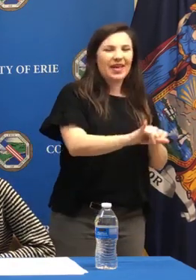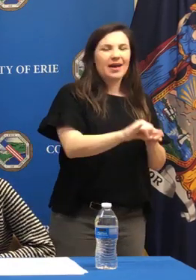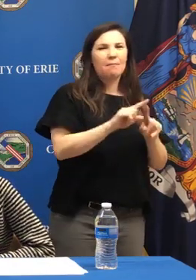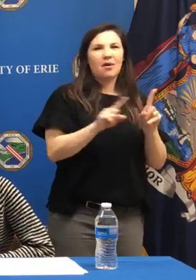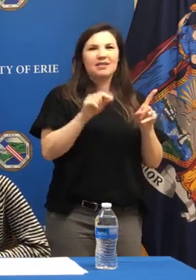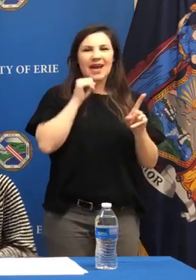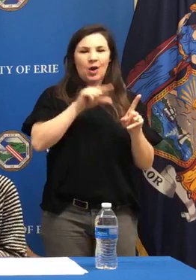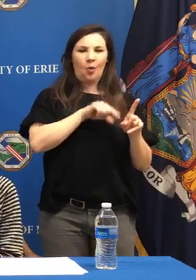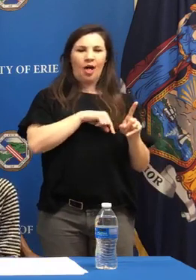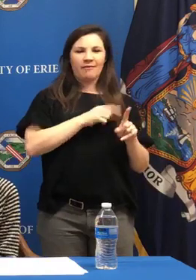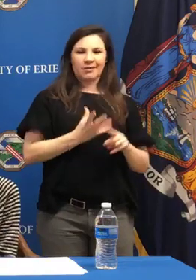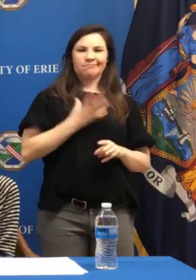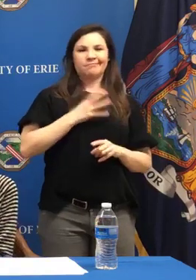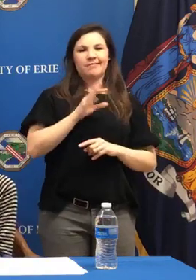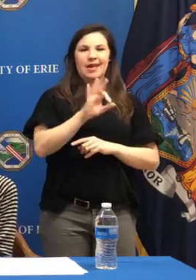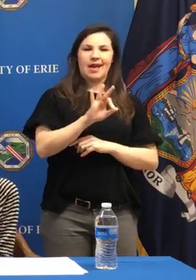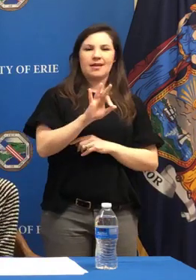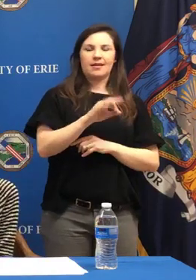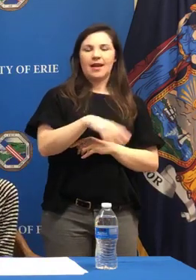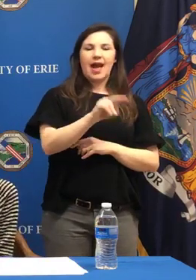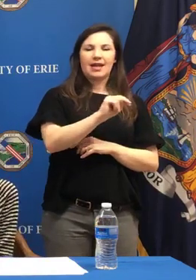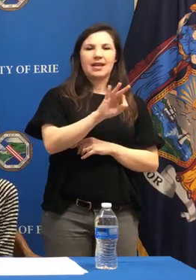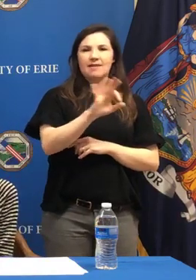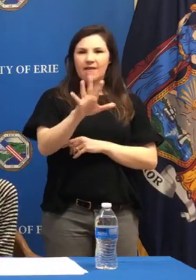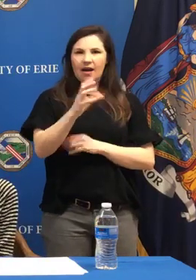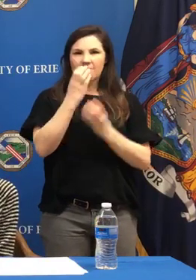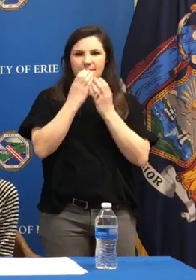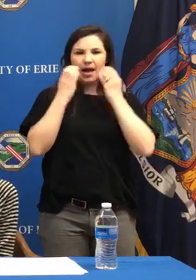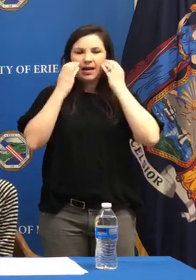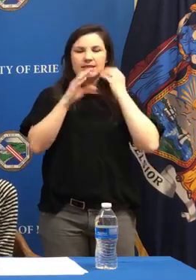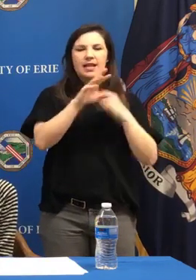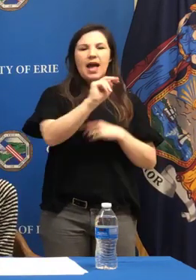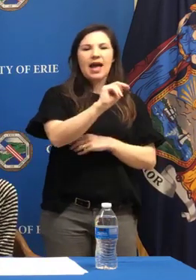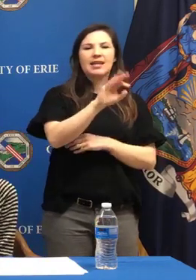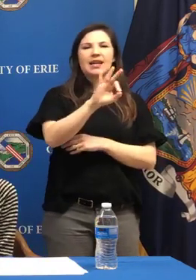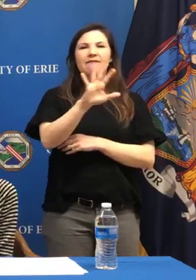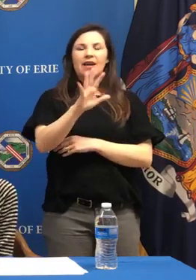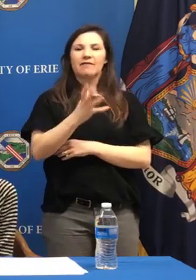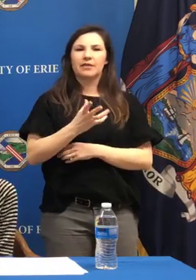as an N95 mask because the N95 mask has to have certain